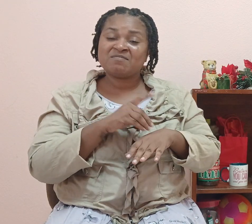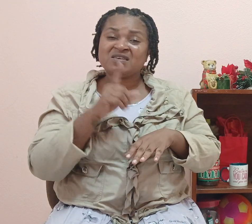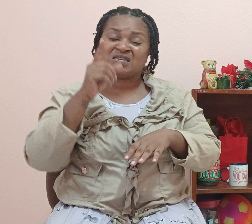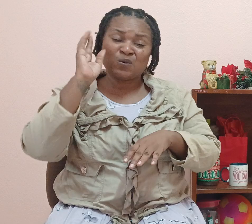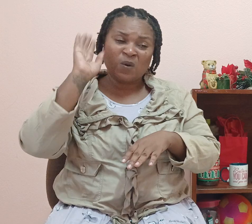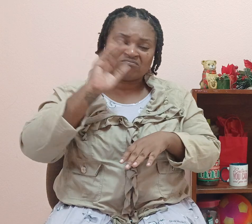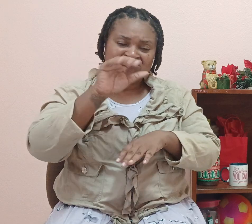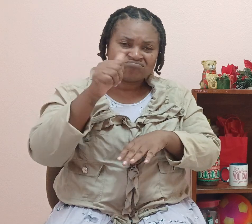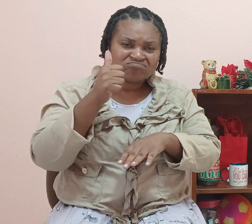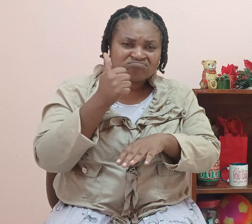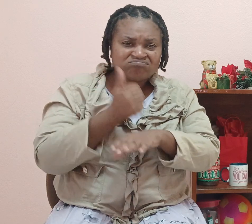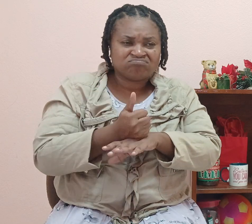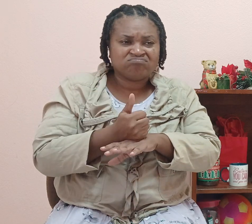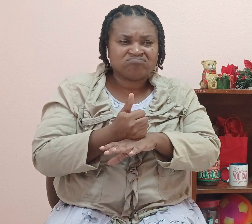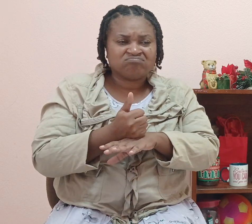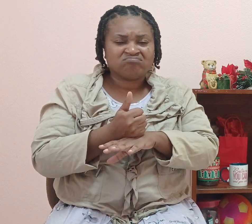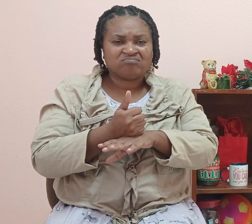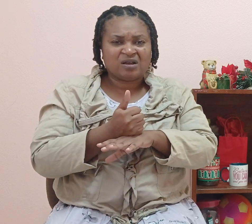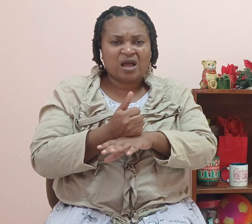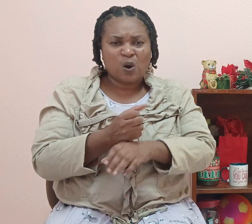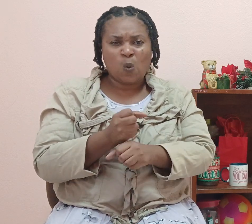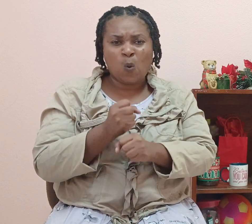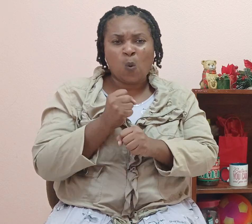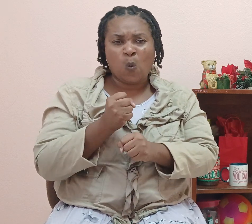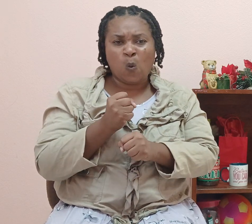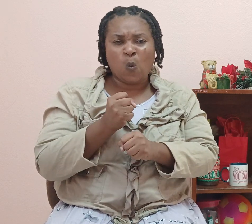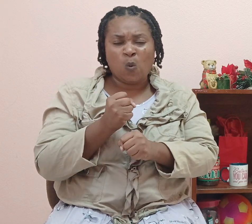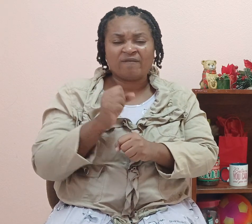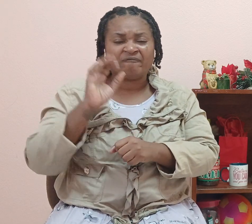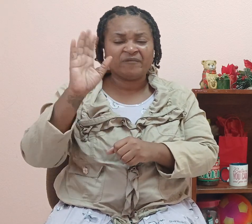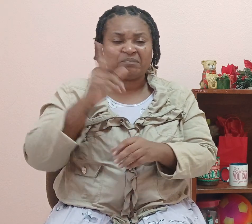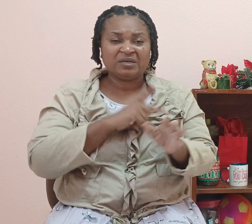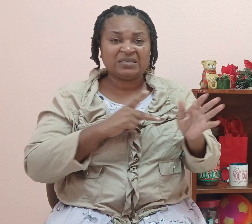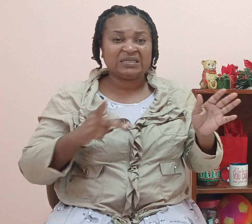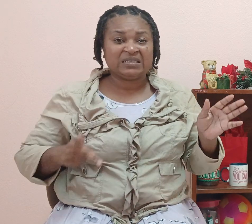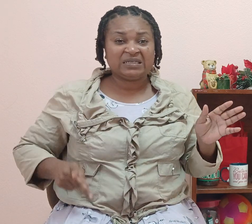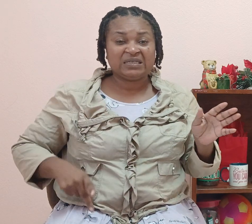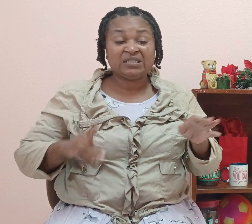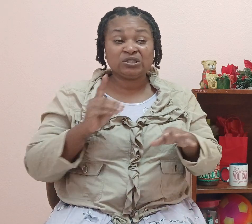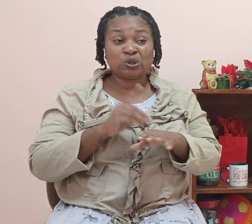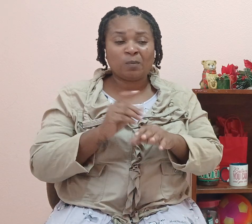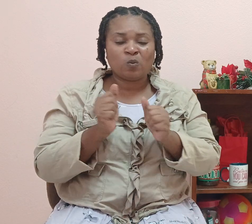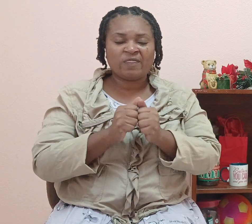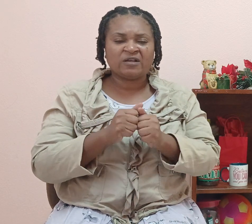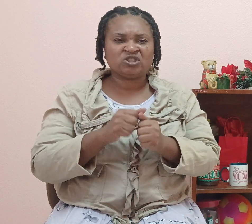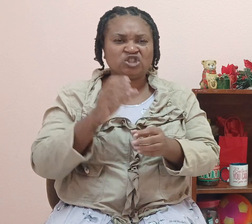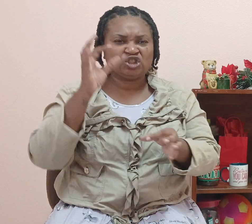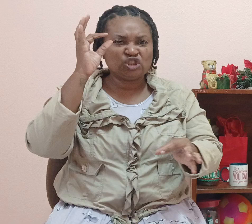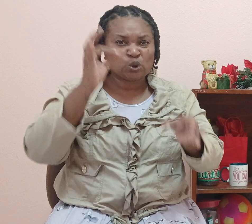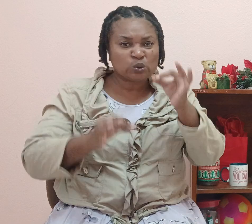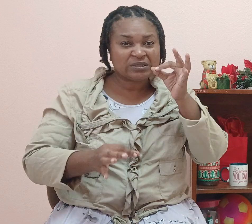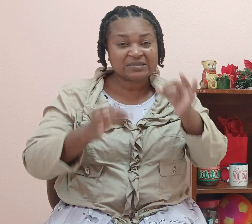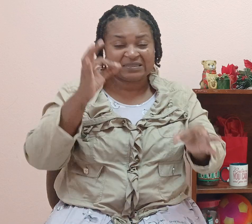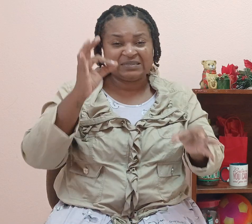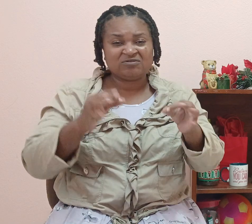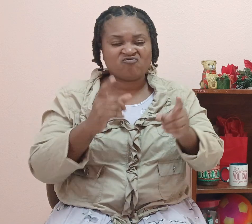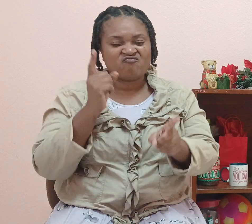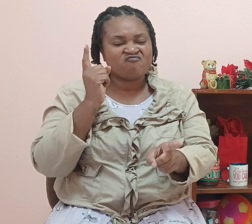establishing and upholding it with justice and righteousness from